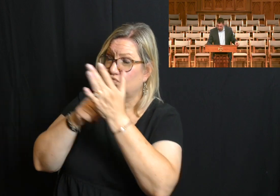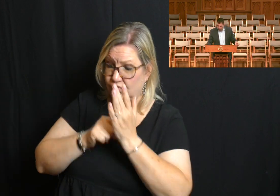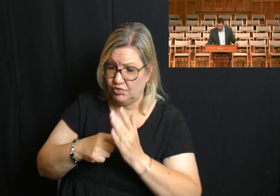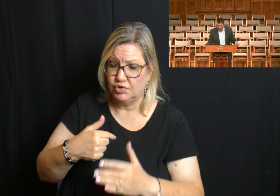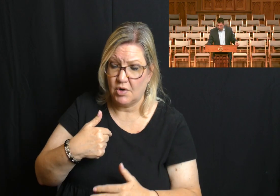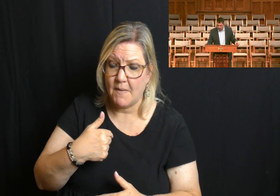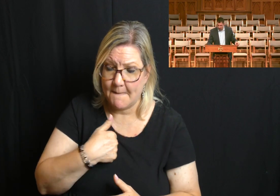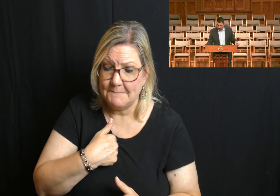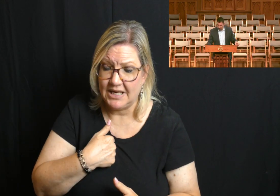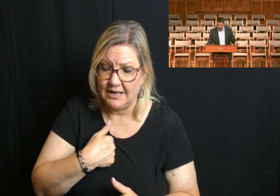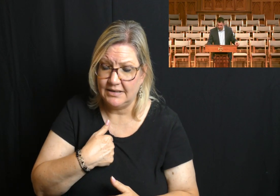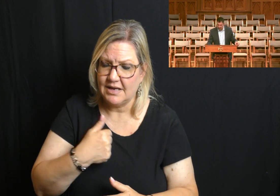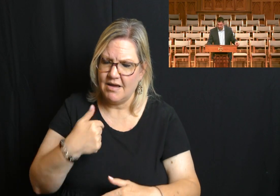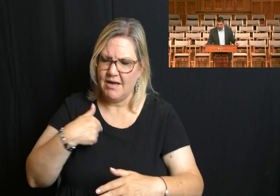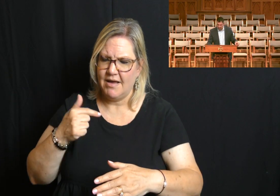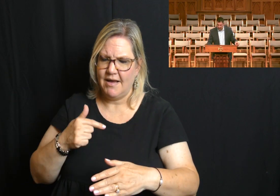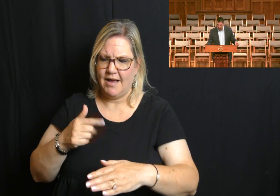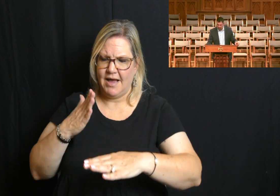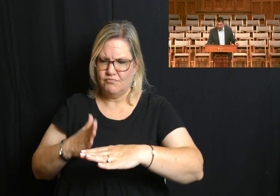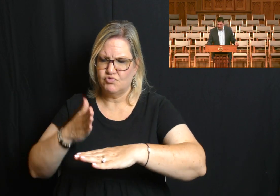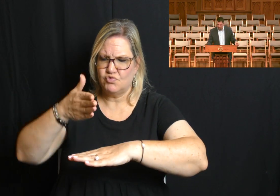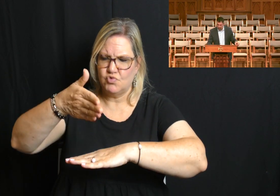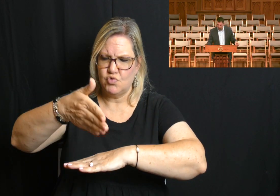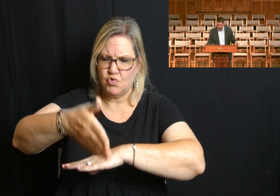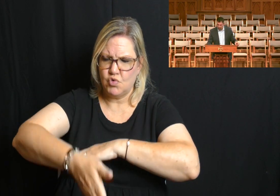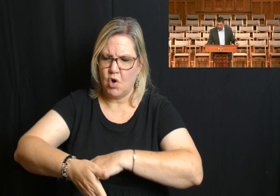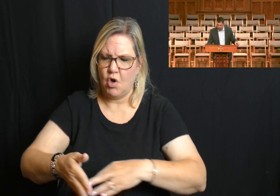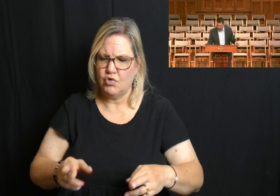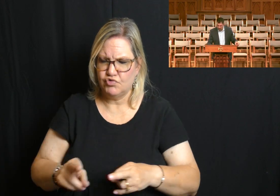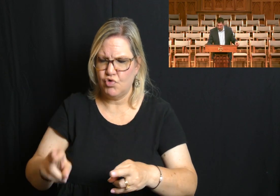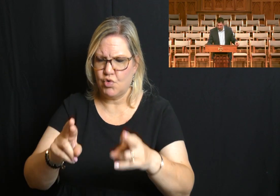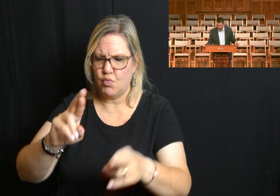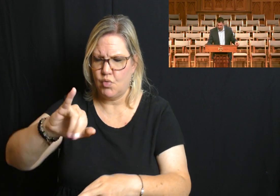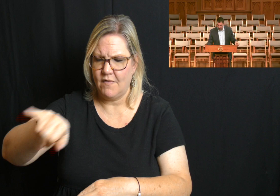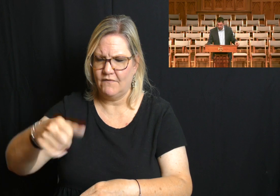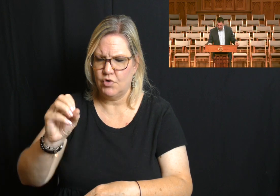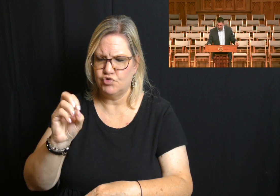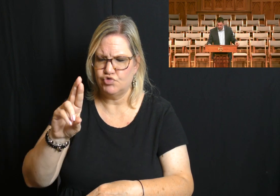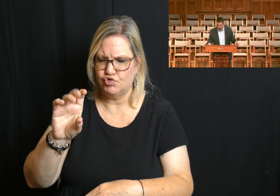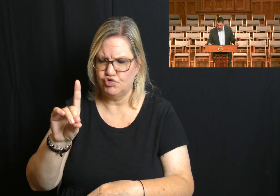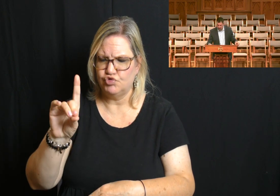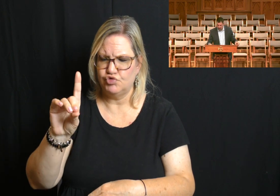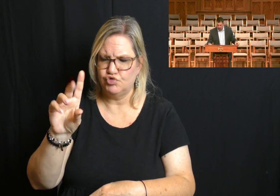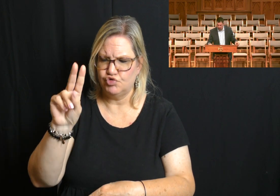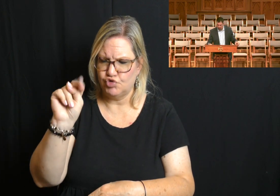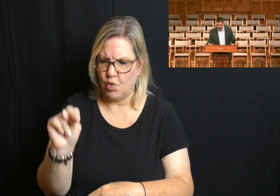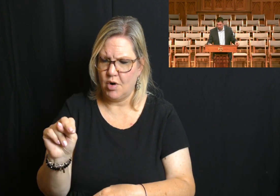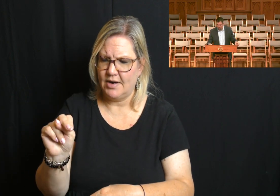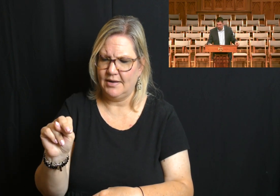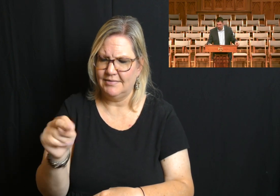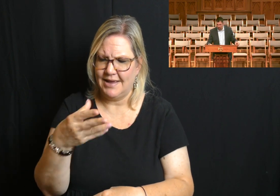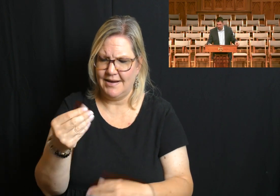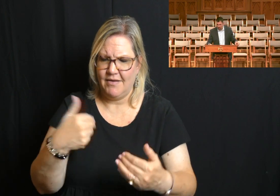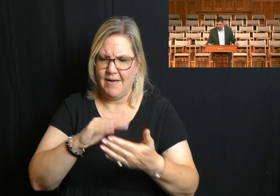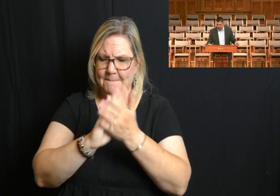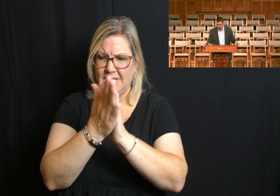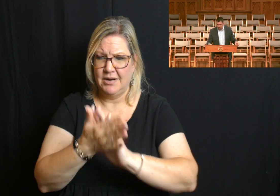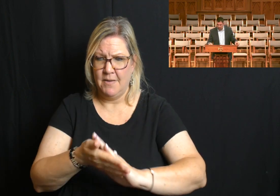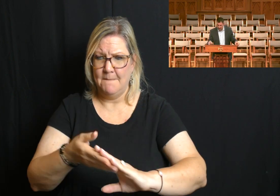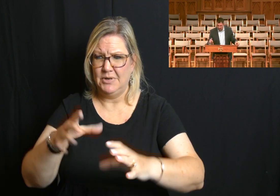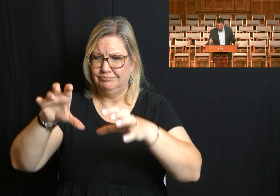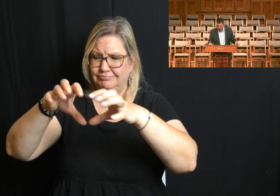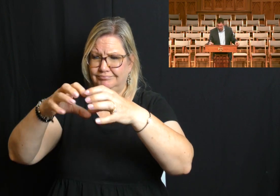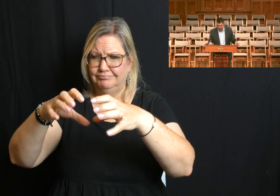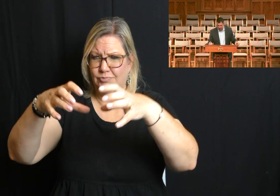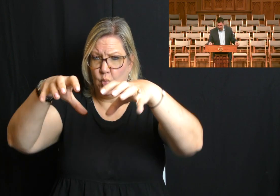I crossed over the Jordan with my staff and now I have become two camps. Please rescue me from my brother Esau, for